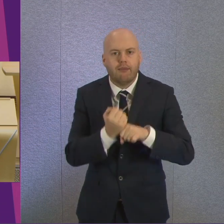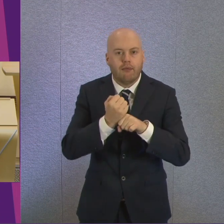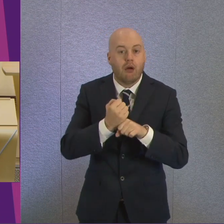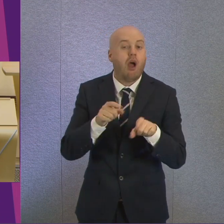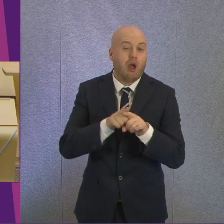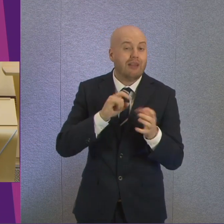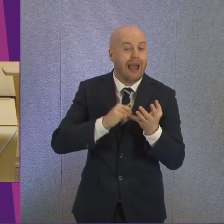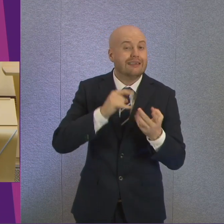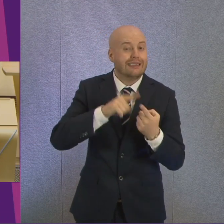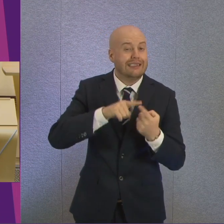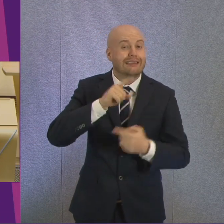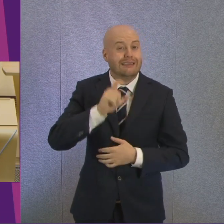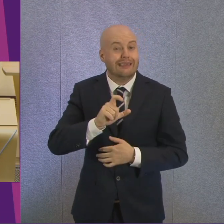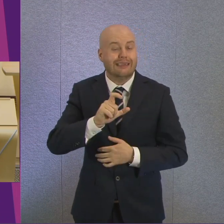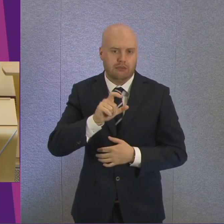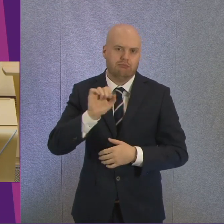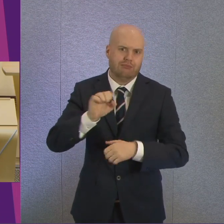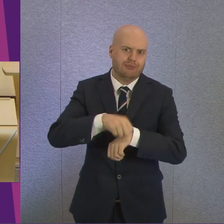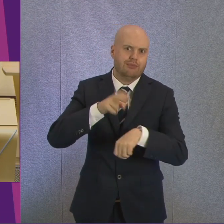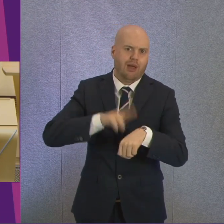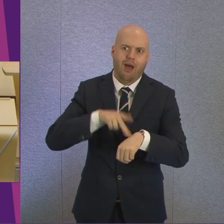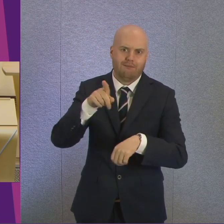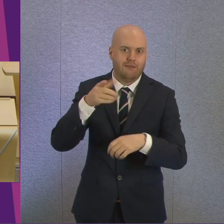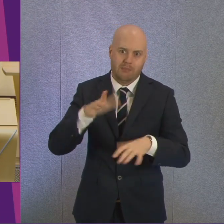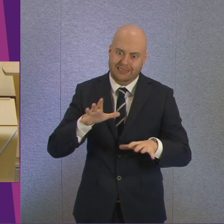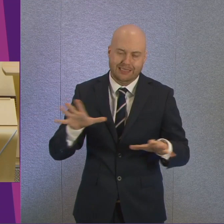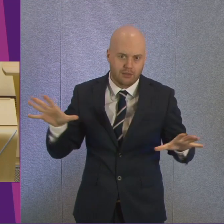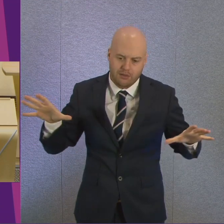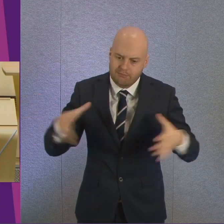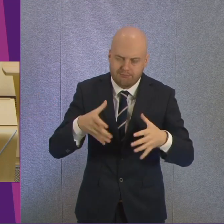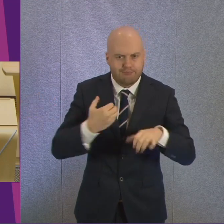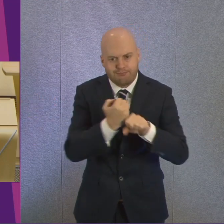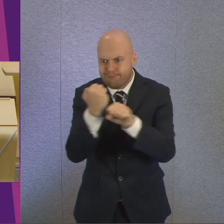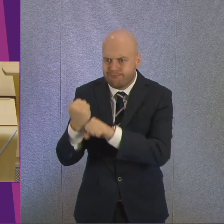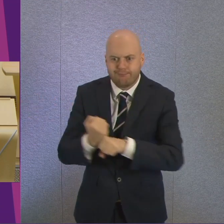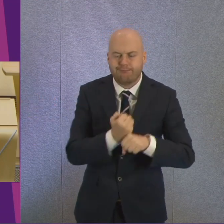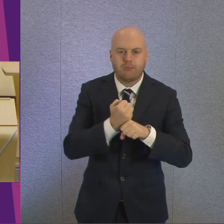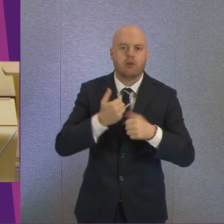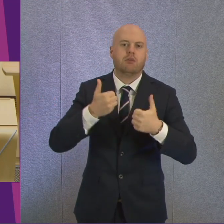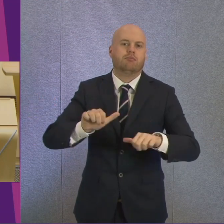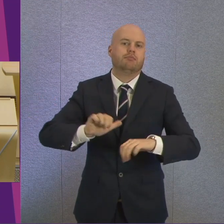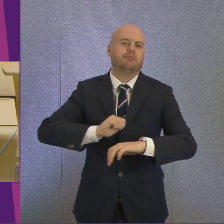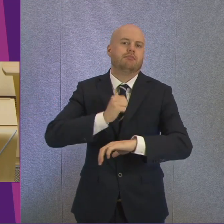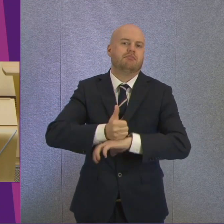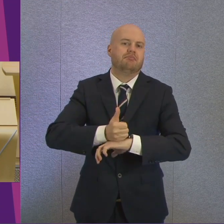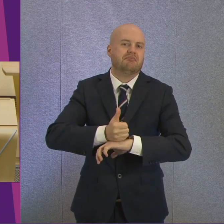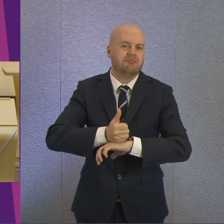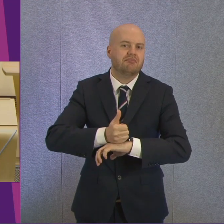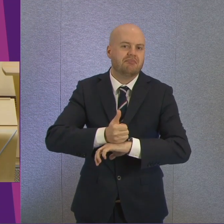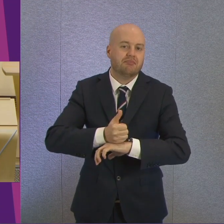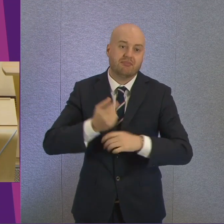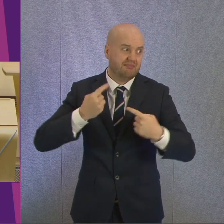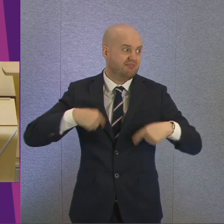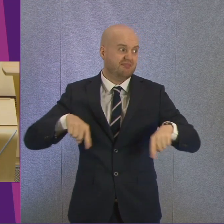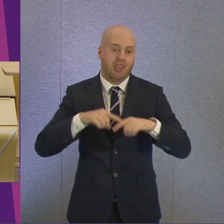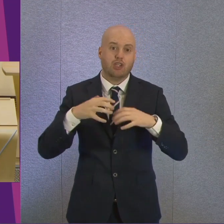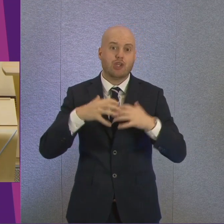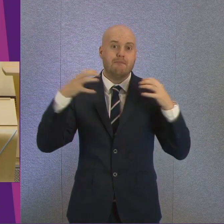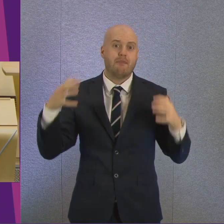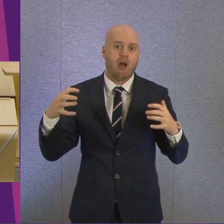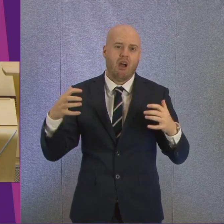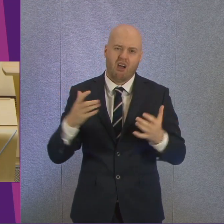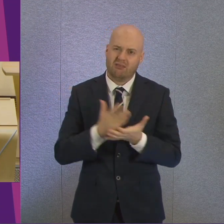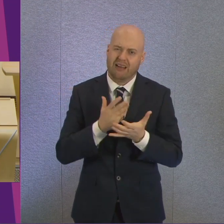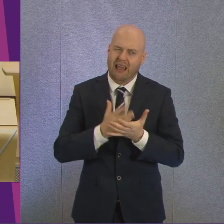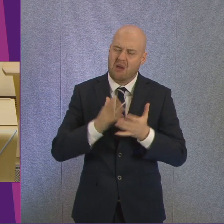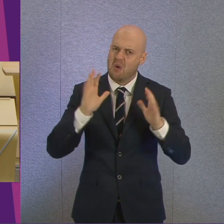staff, has been awe-inspiring, and I'm sure everyone in the Chamber shares my gratitude for their remarkable